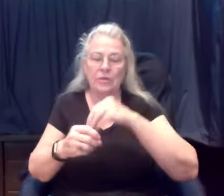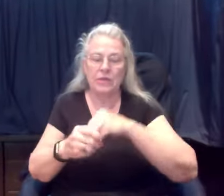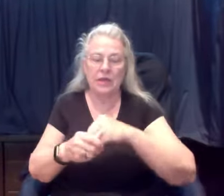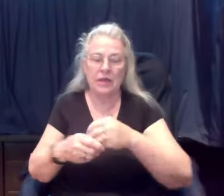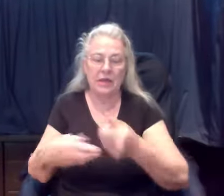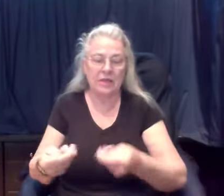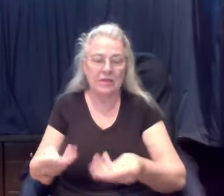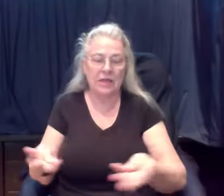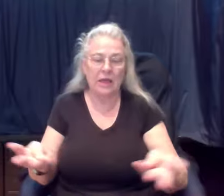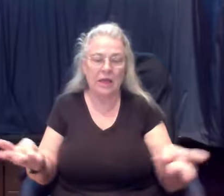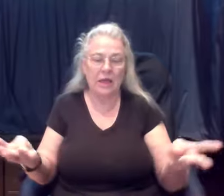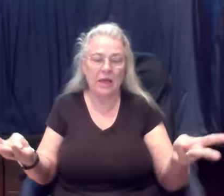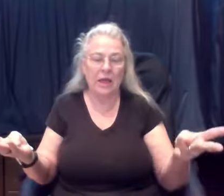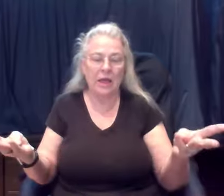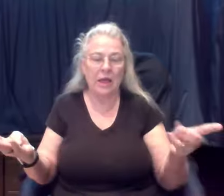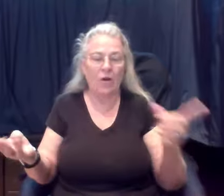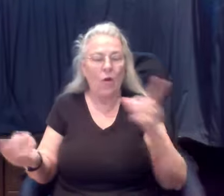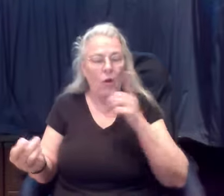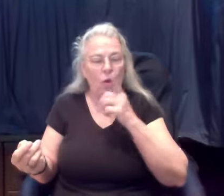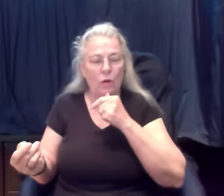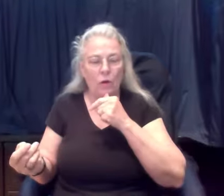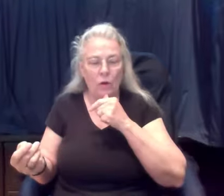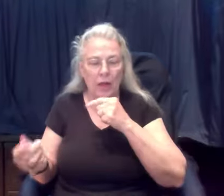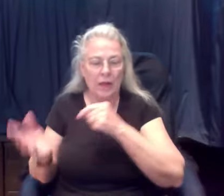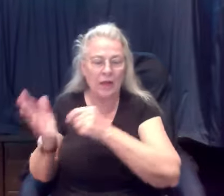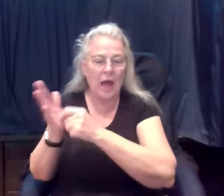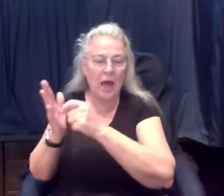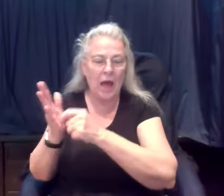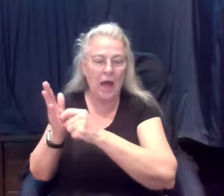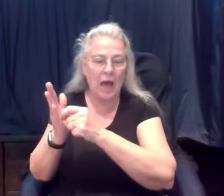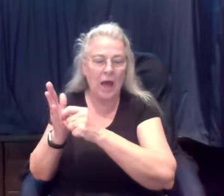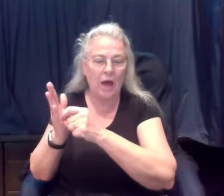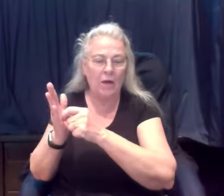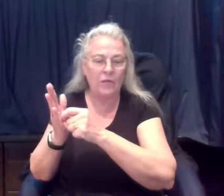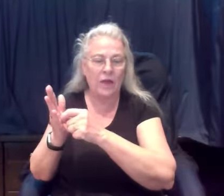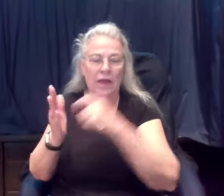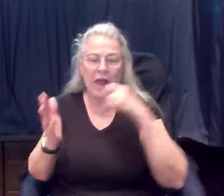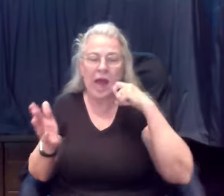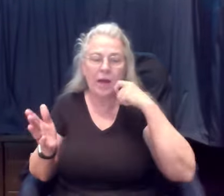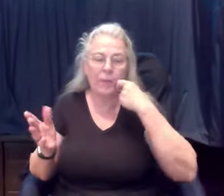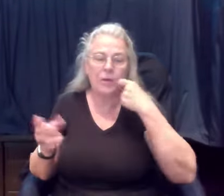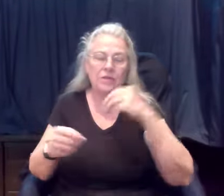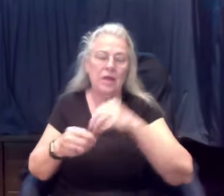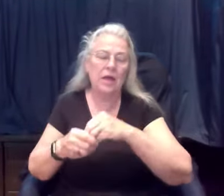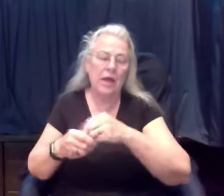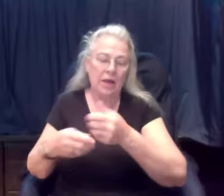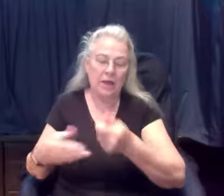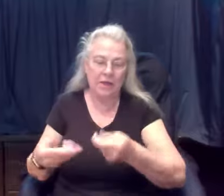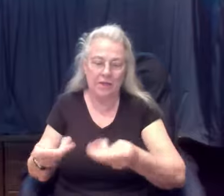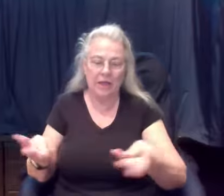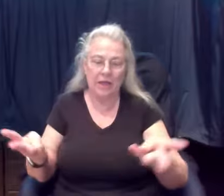in a seed? Who can count the apples in a seed?